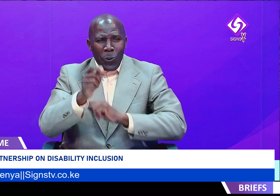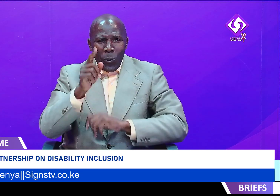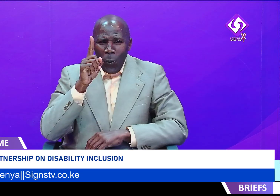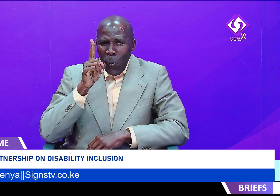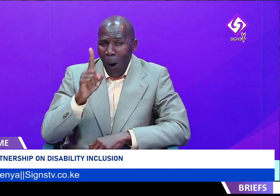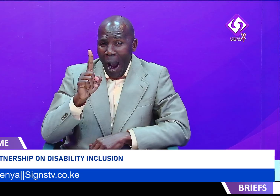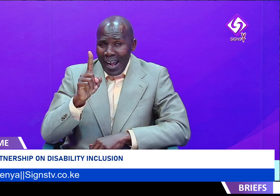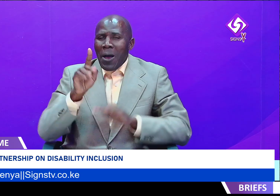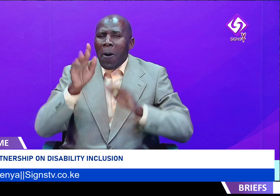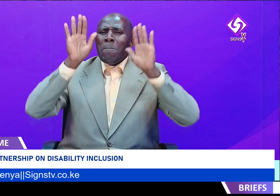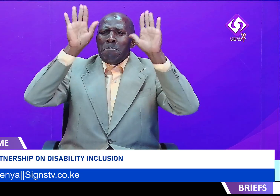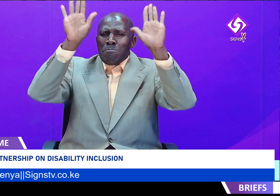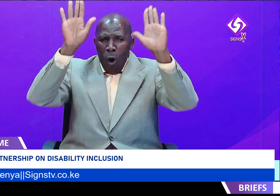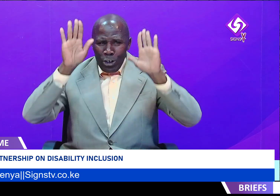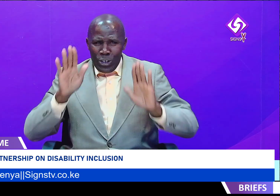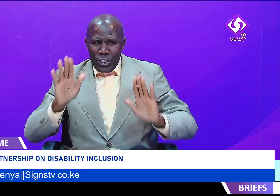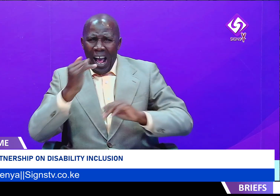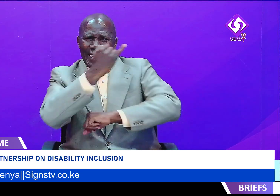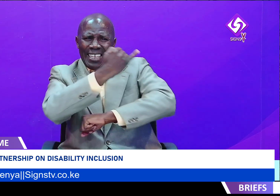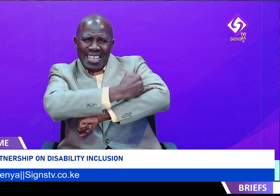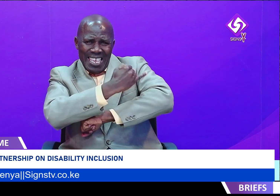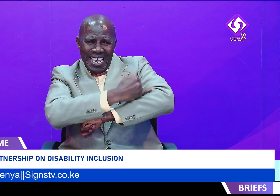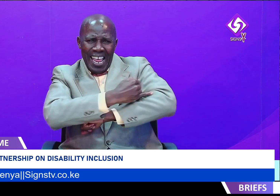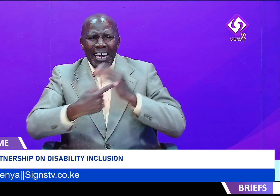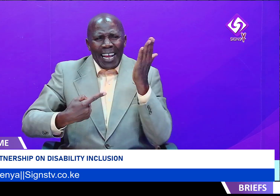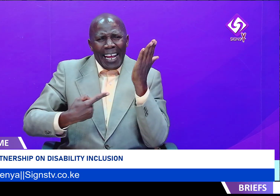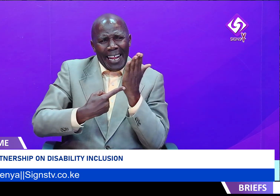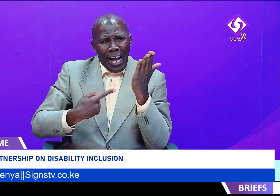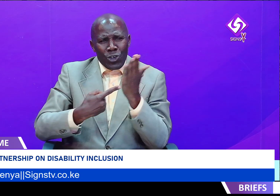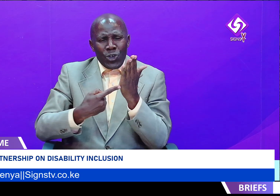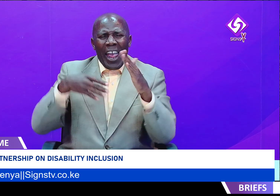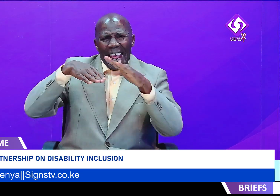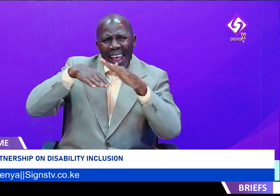translate into real change.